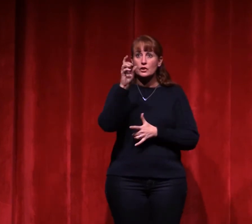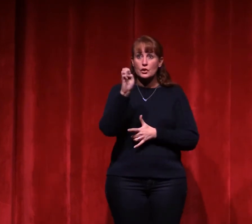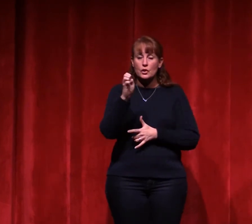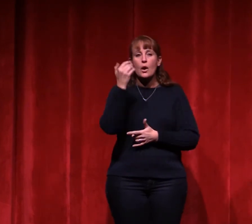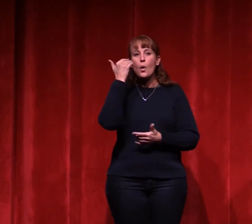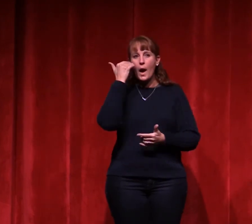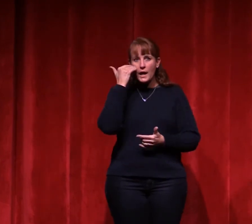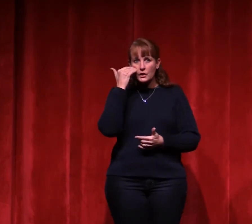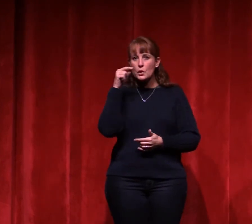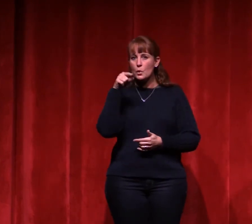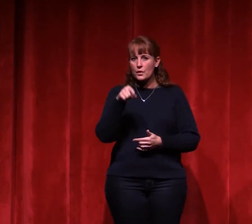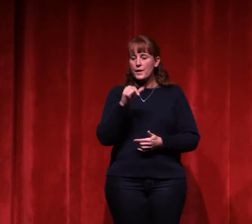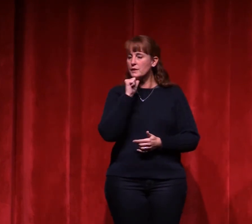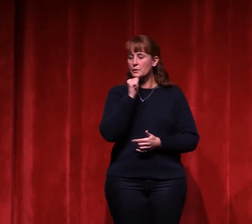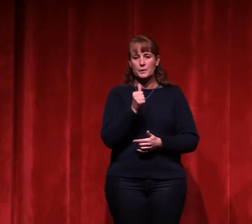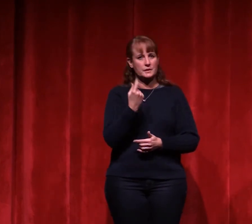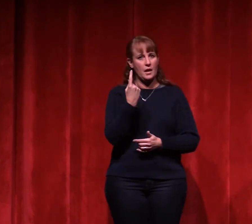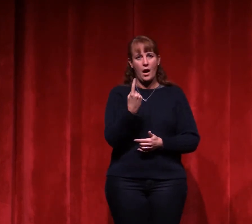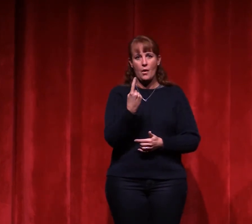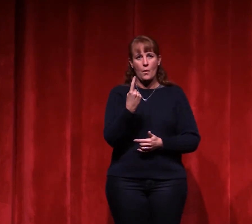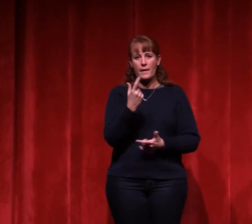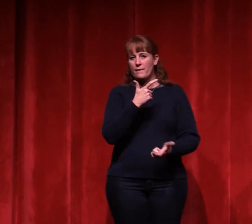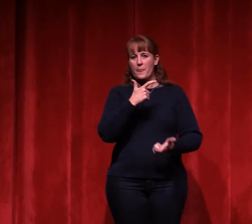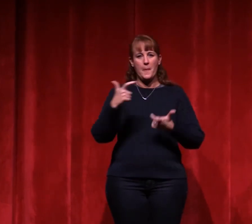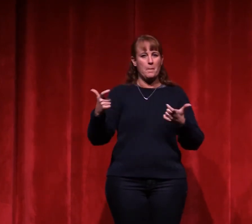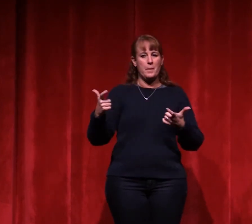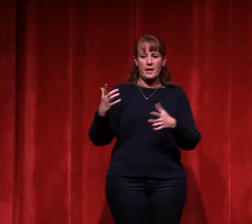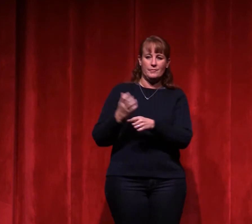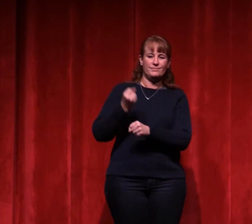I knew that this was not one of the trophies,